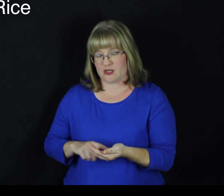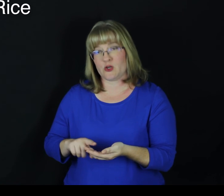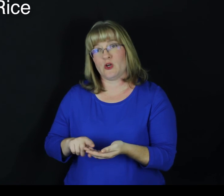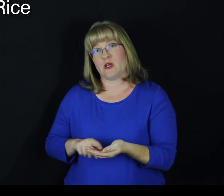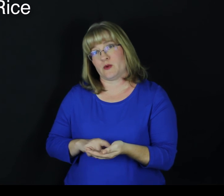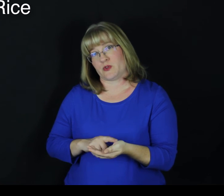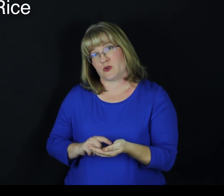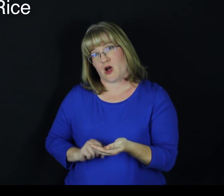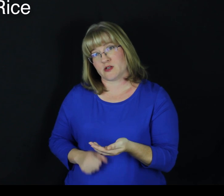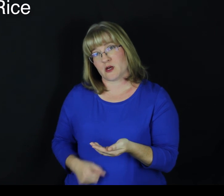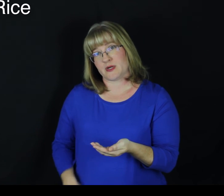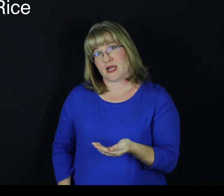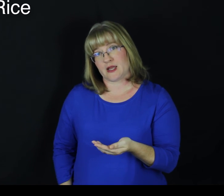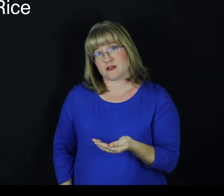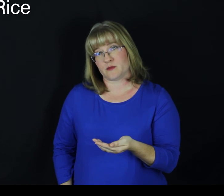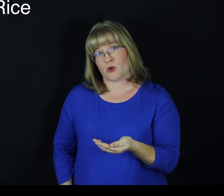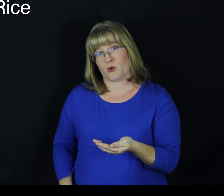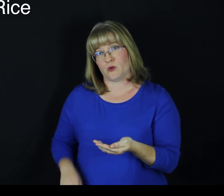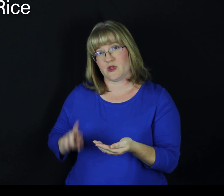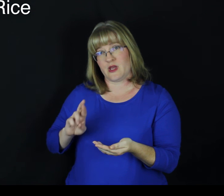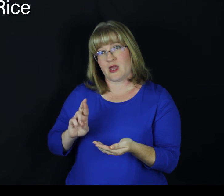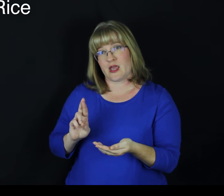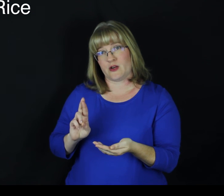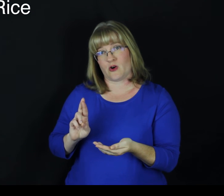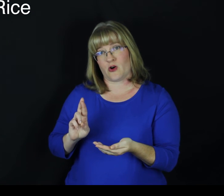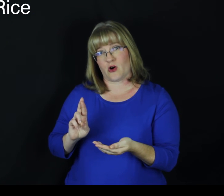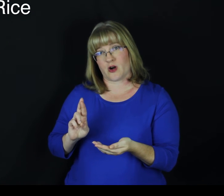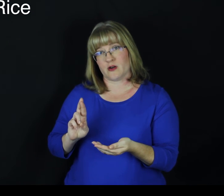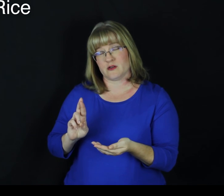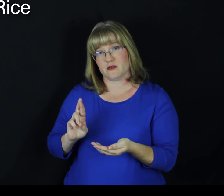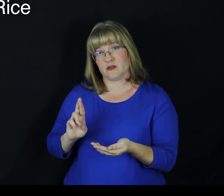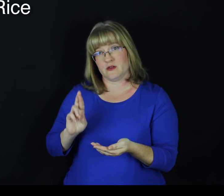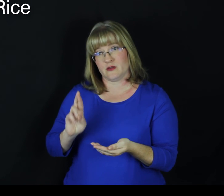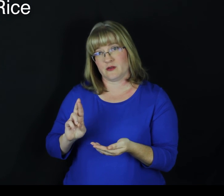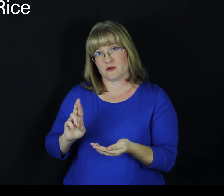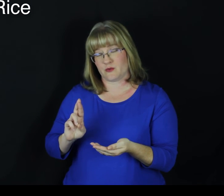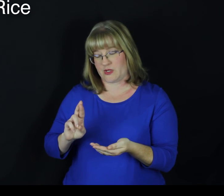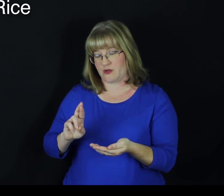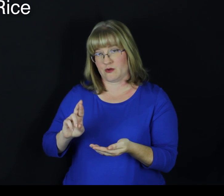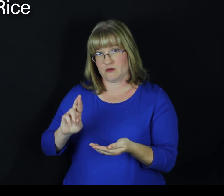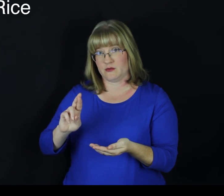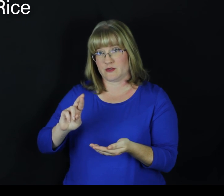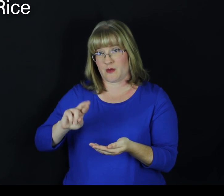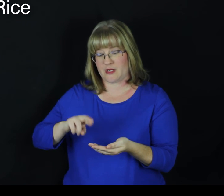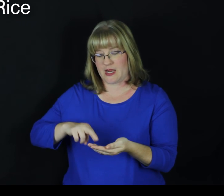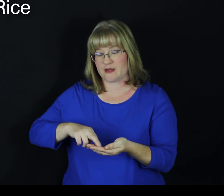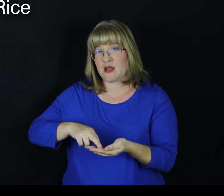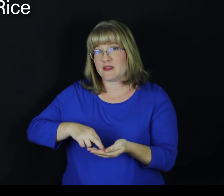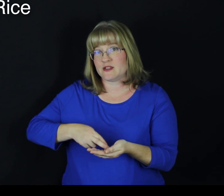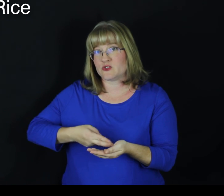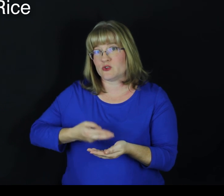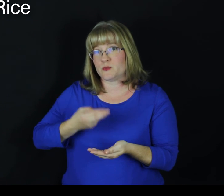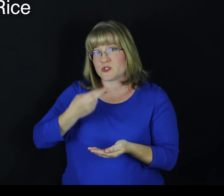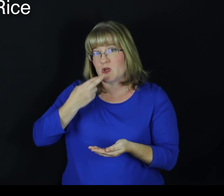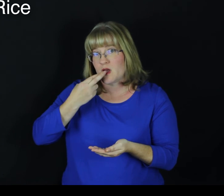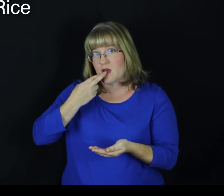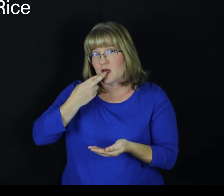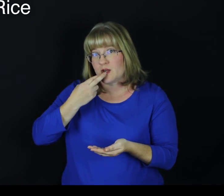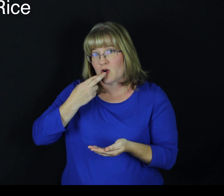signed with your non-dominant hand as a bowl, and R with your dominant hand that scoops an